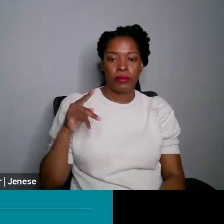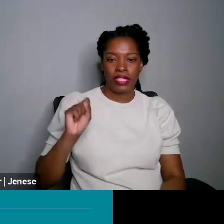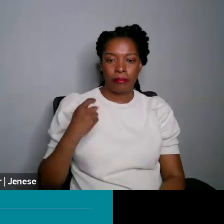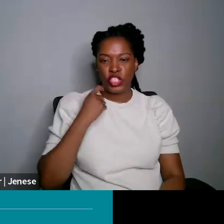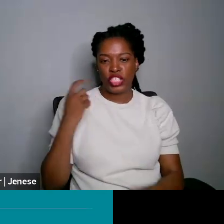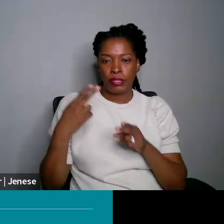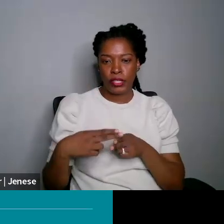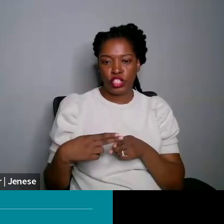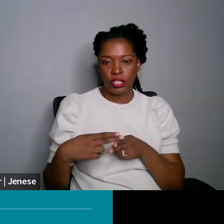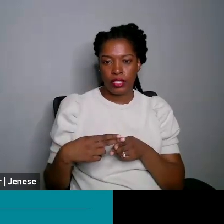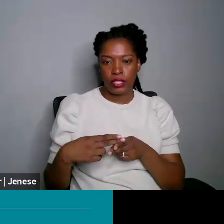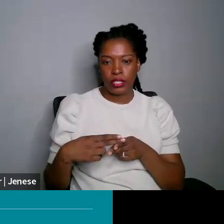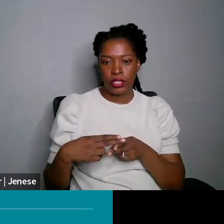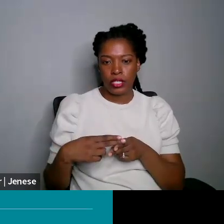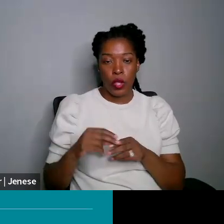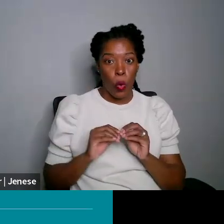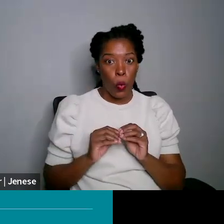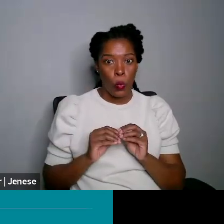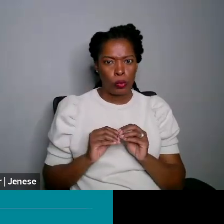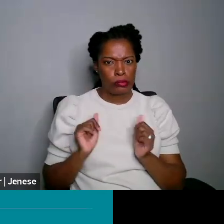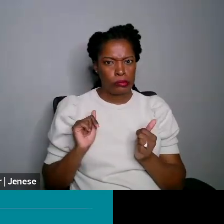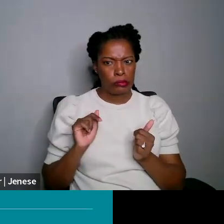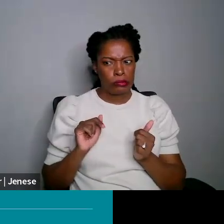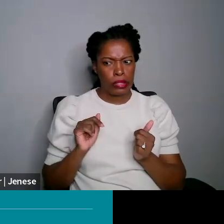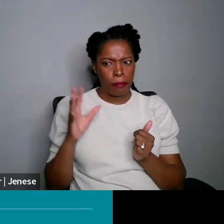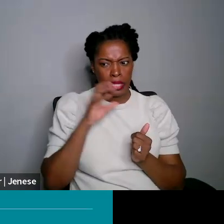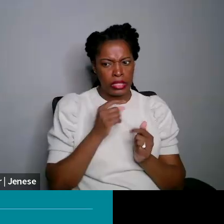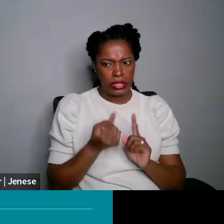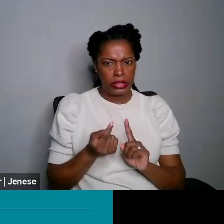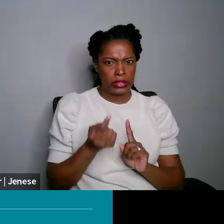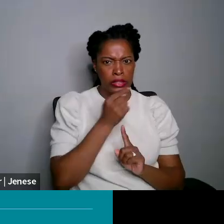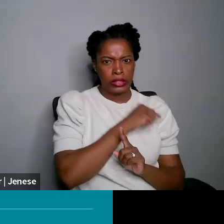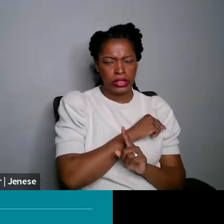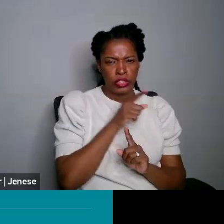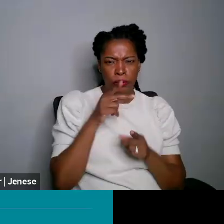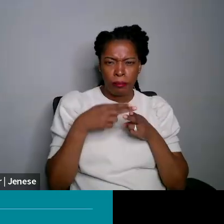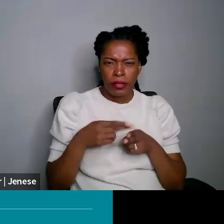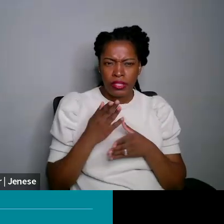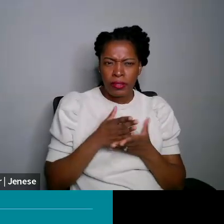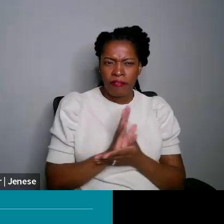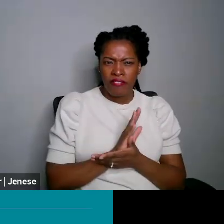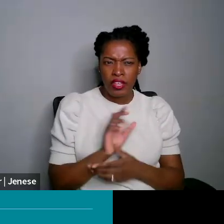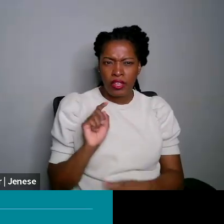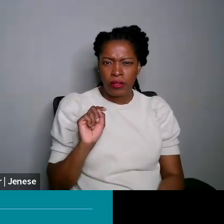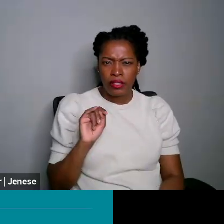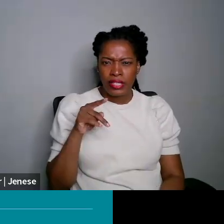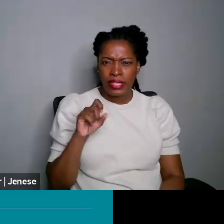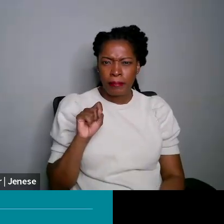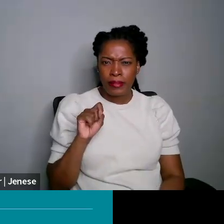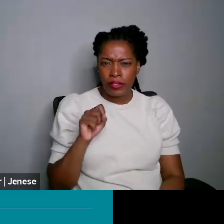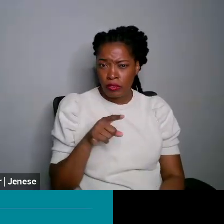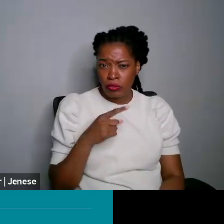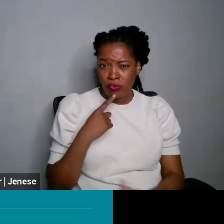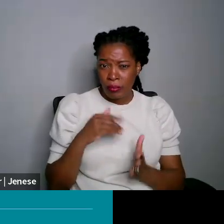So this must have been a little bit ago. You mentioned some video tips. Um, can you repeat what